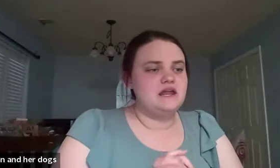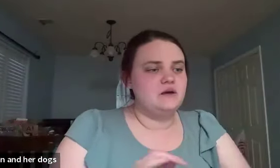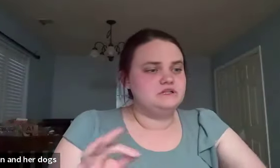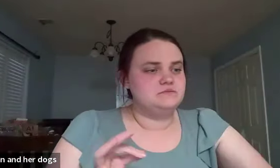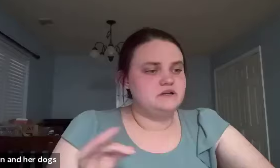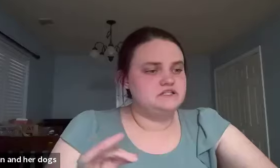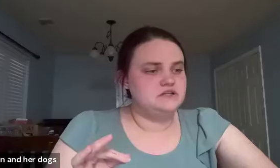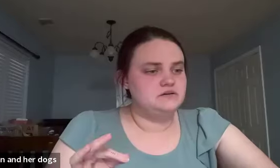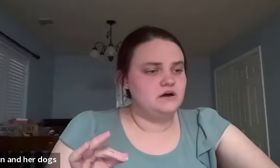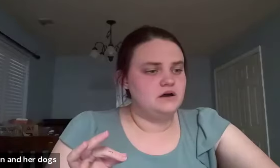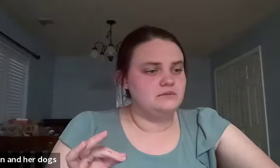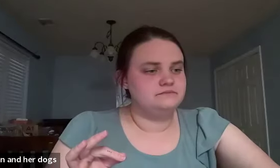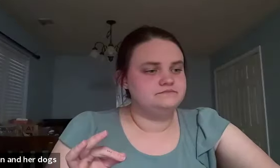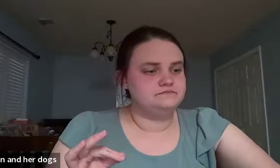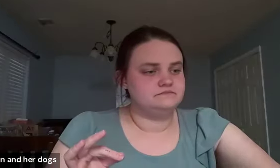then I will explain to you